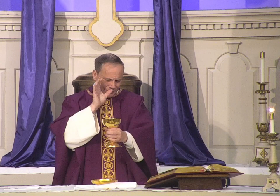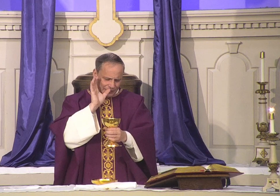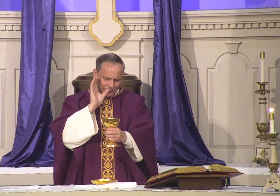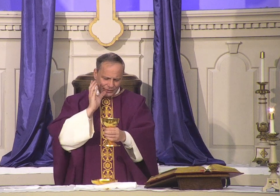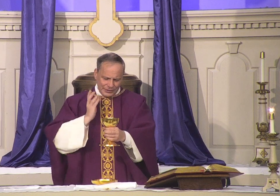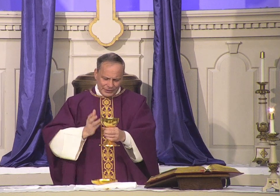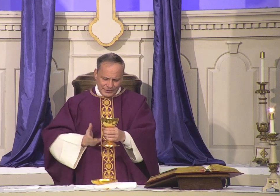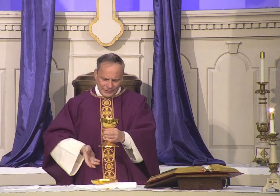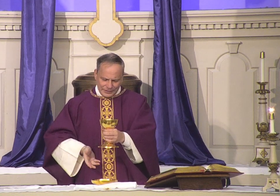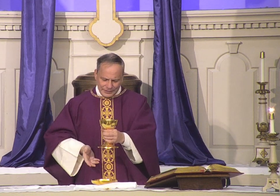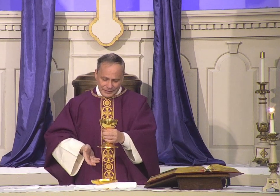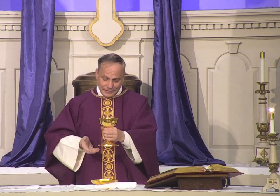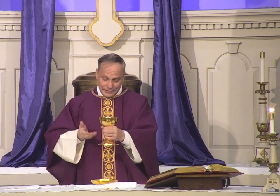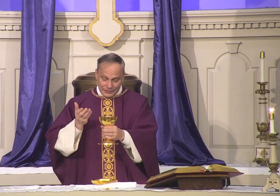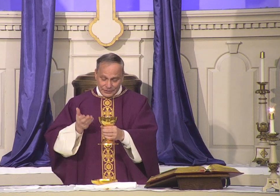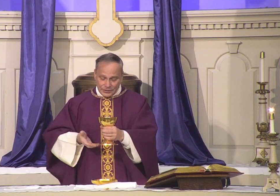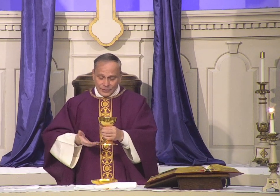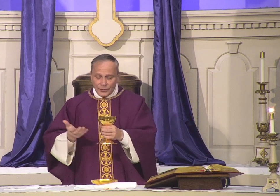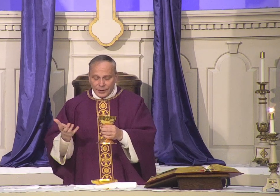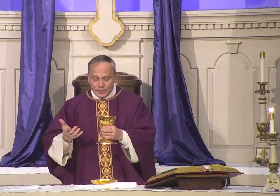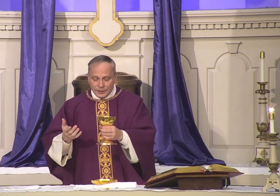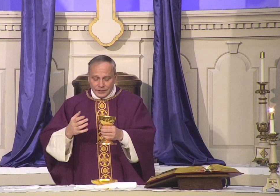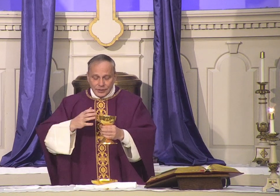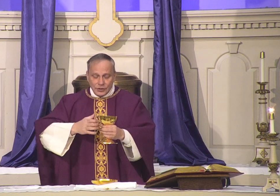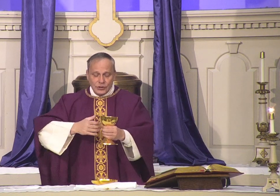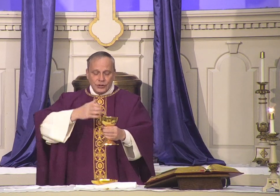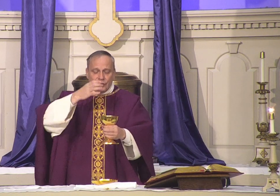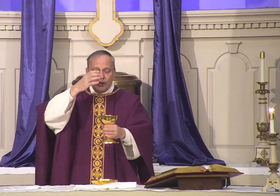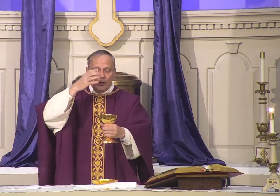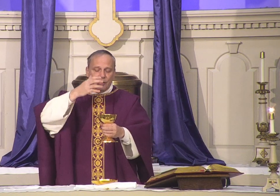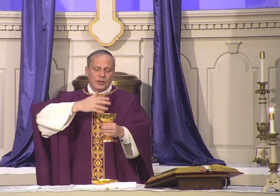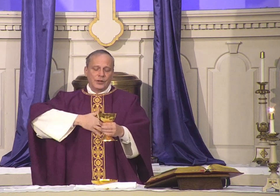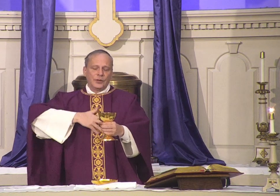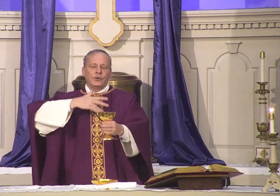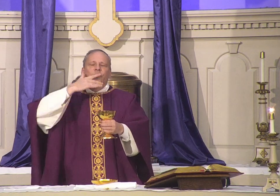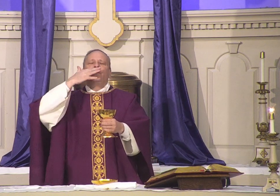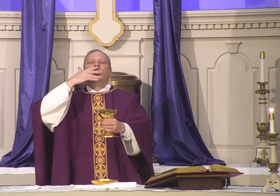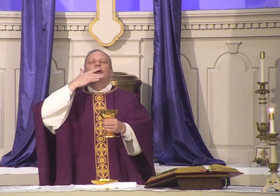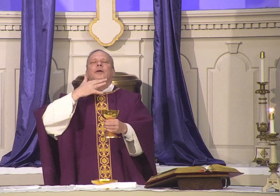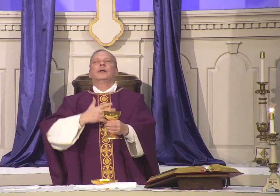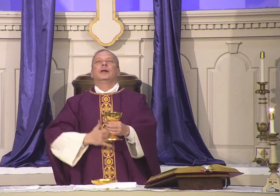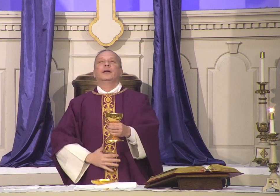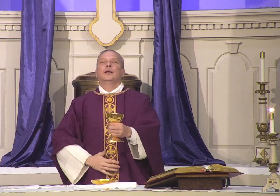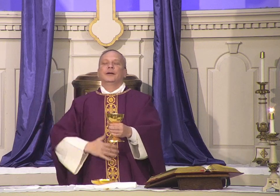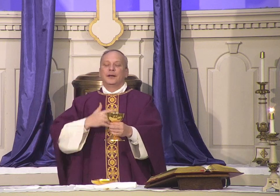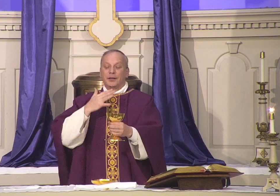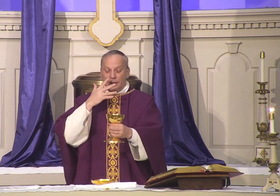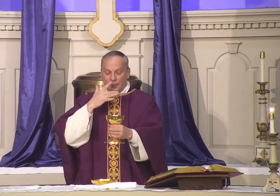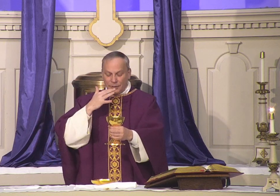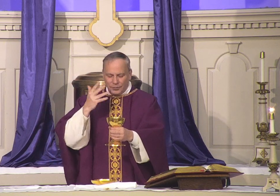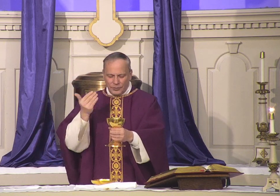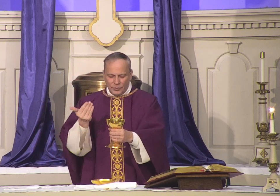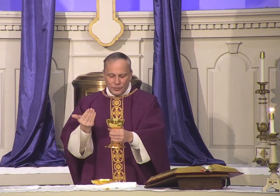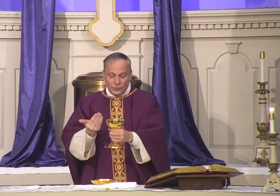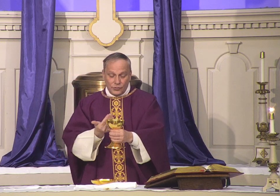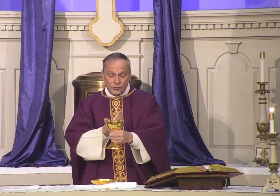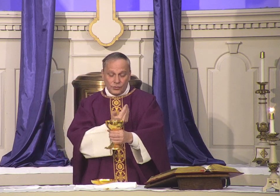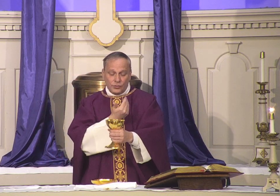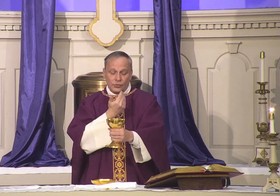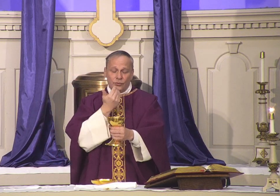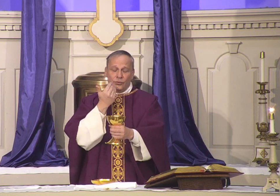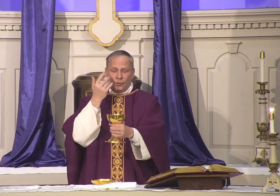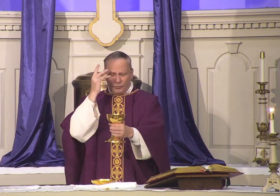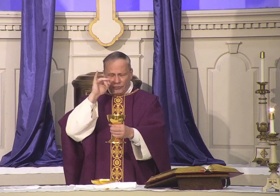"Take this, all of you, and drink from it, for this is the chalice of my blood, the blood of the